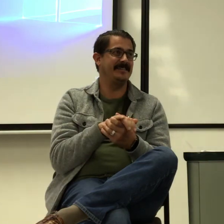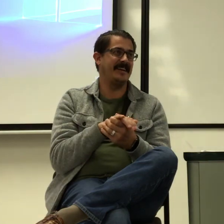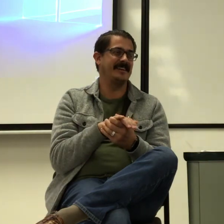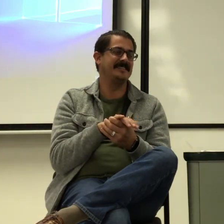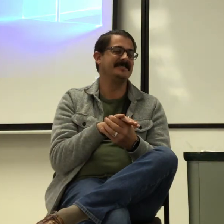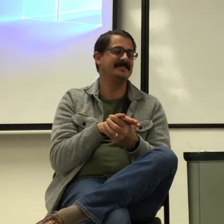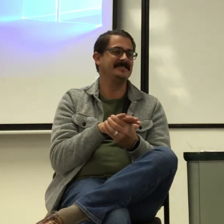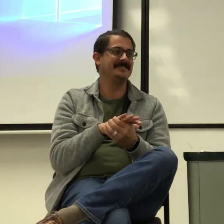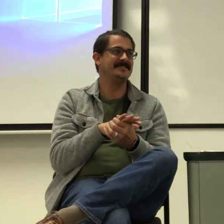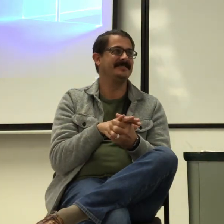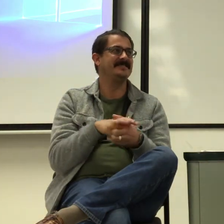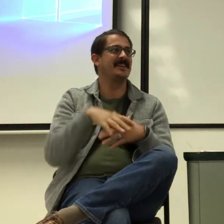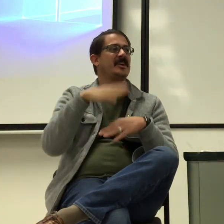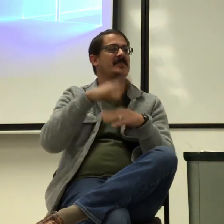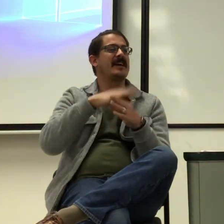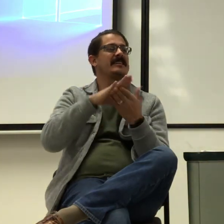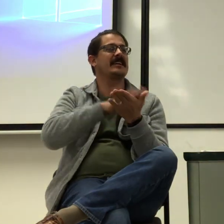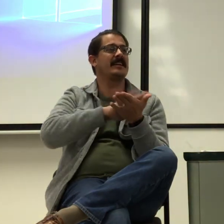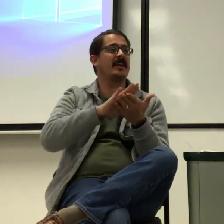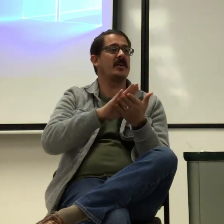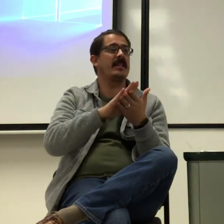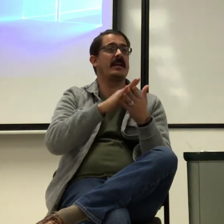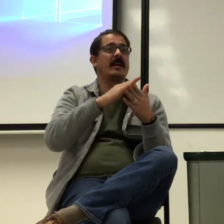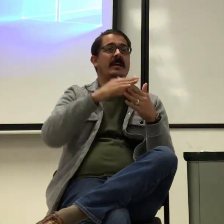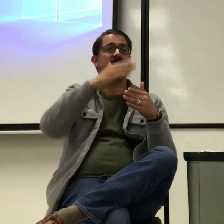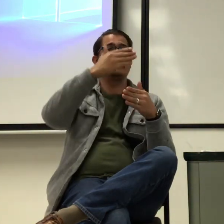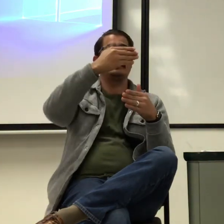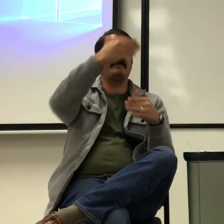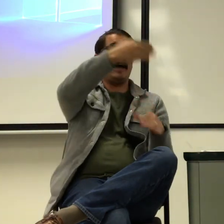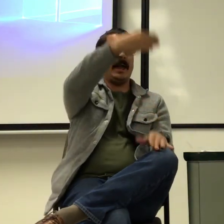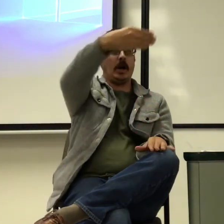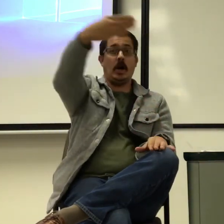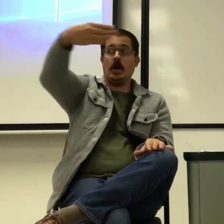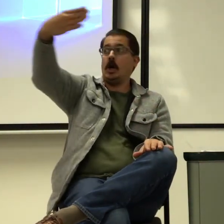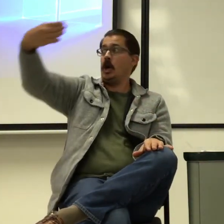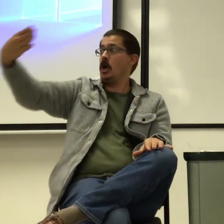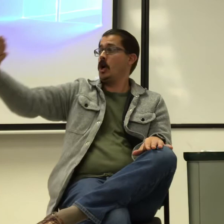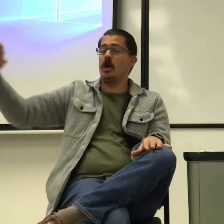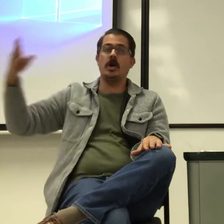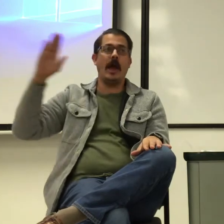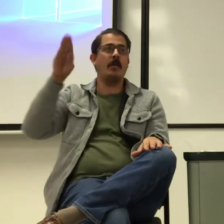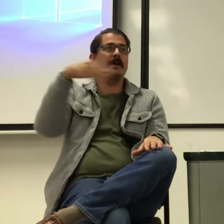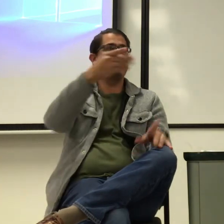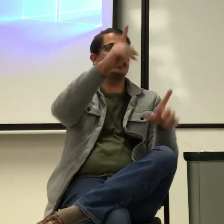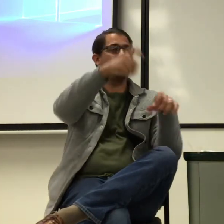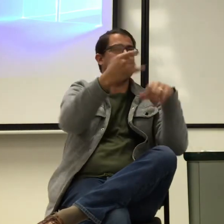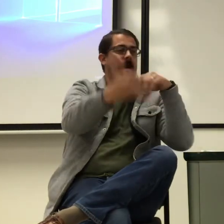is clear and you're properly divided, I will give you a test. Right now.